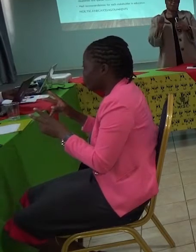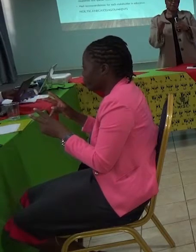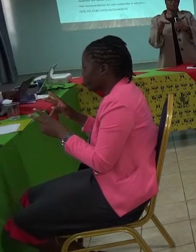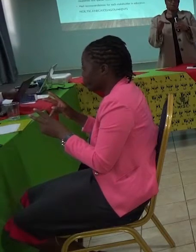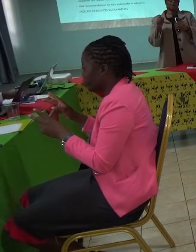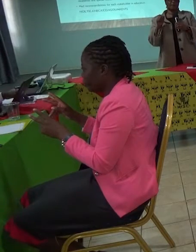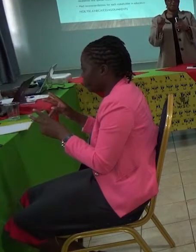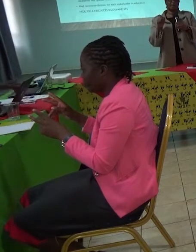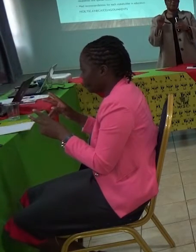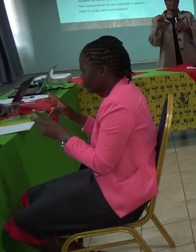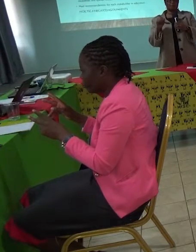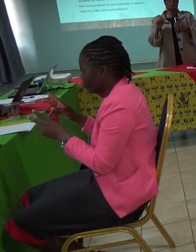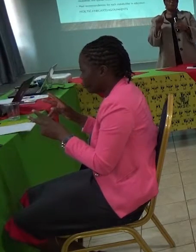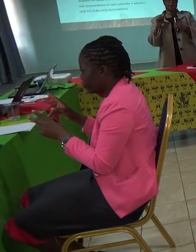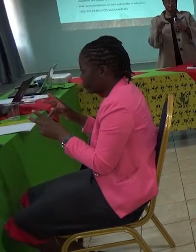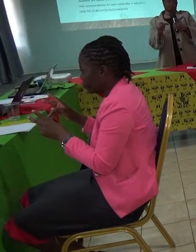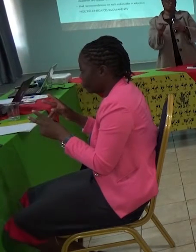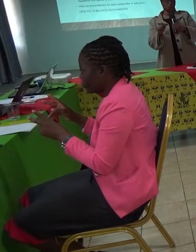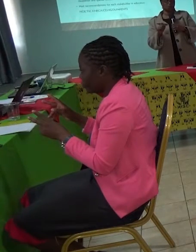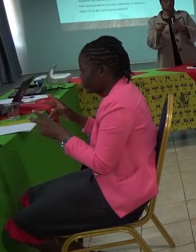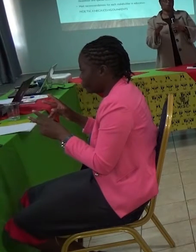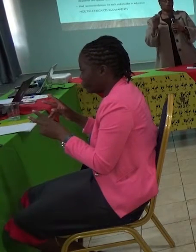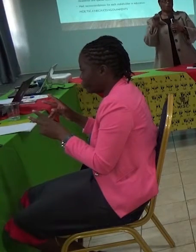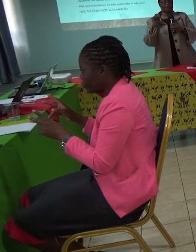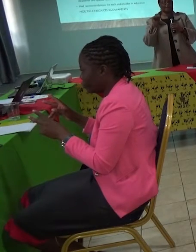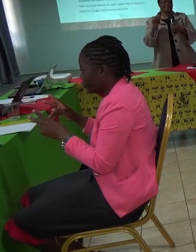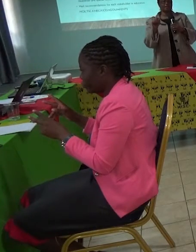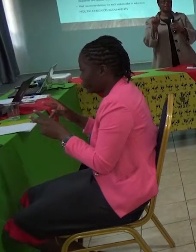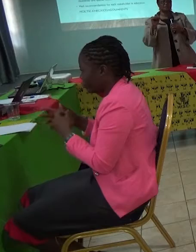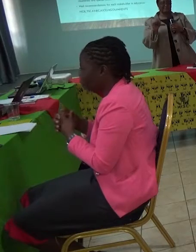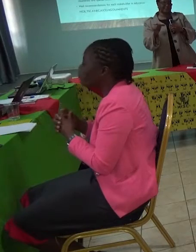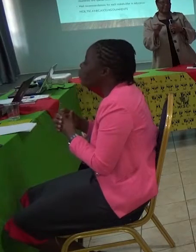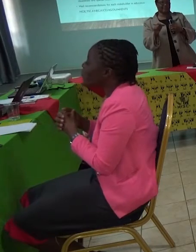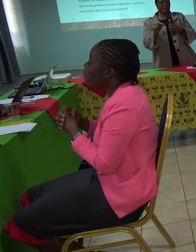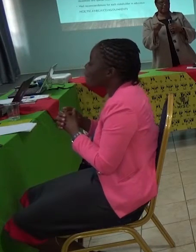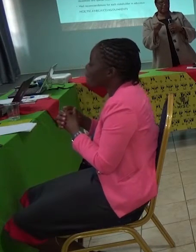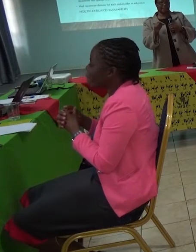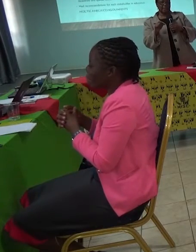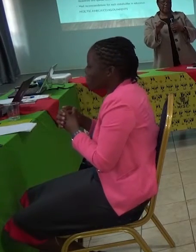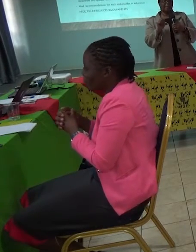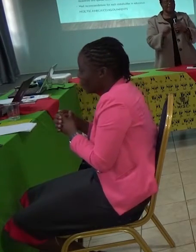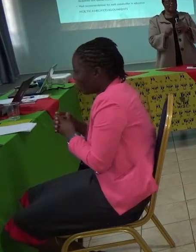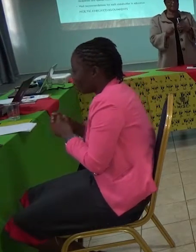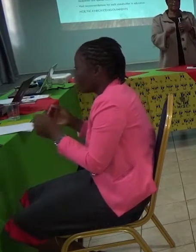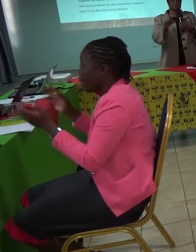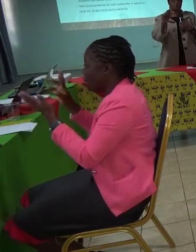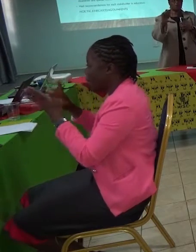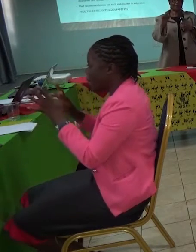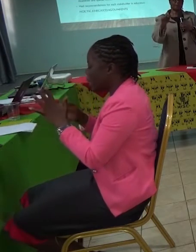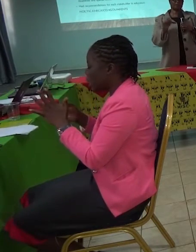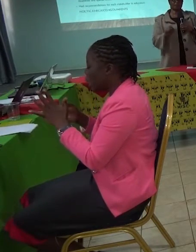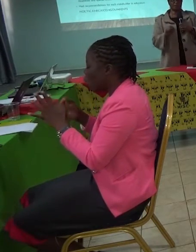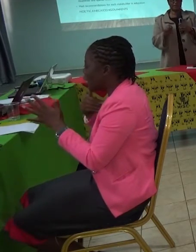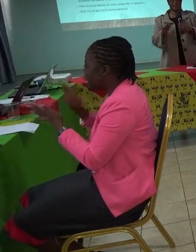of the support from the non-governmental organization was on assistive devices. But there was